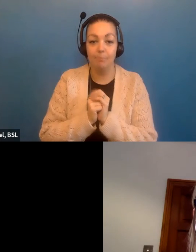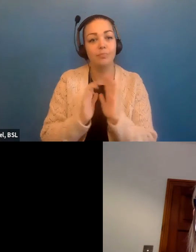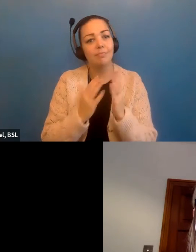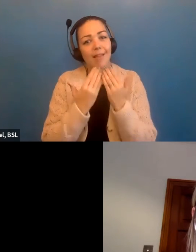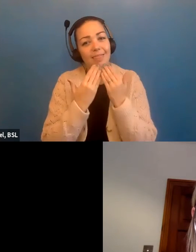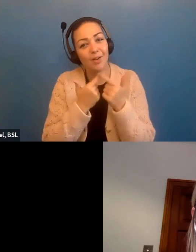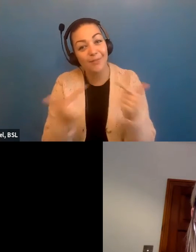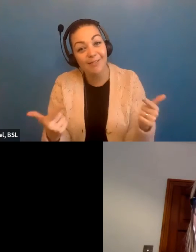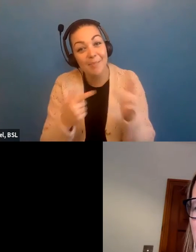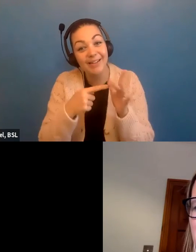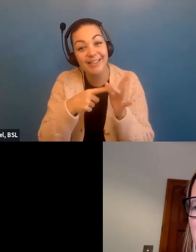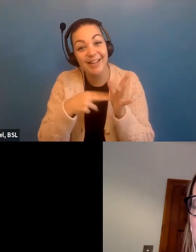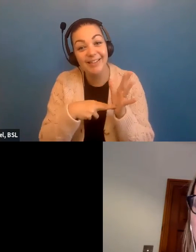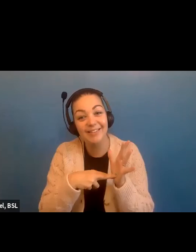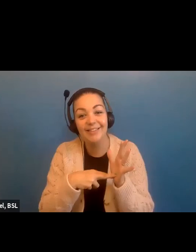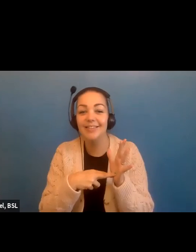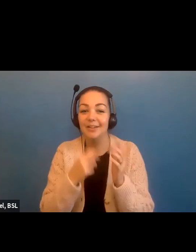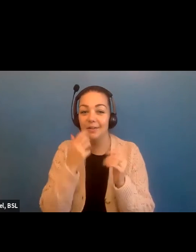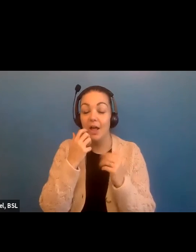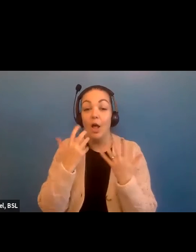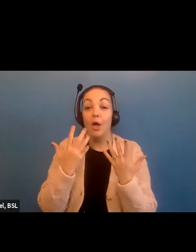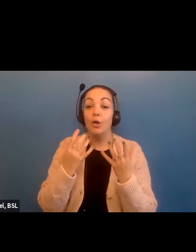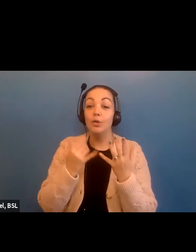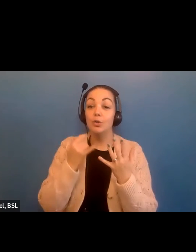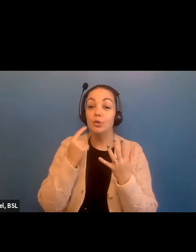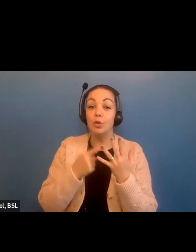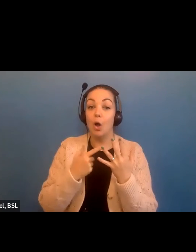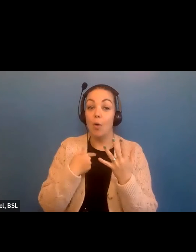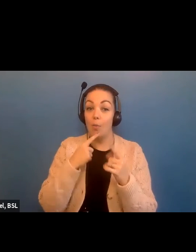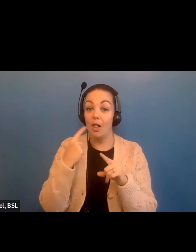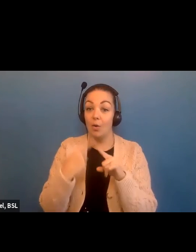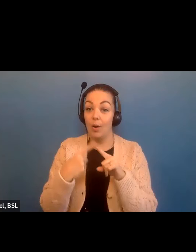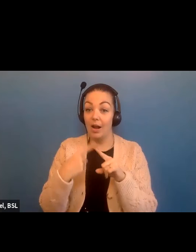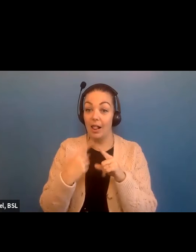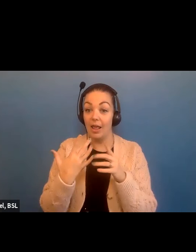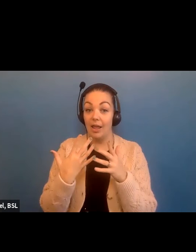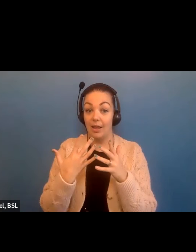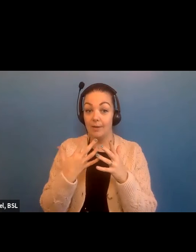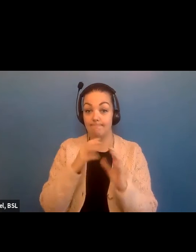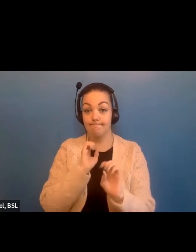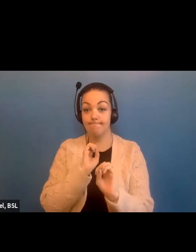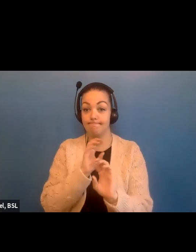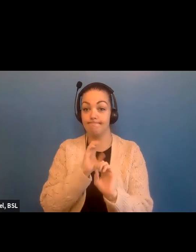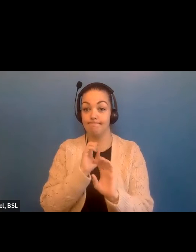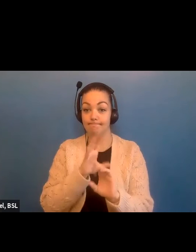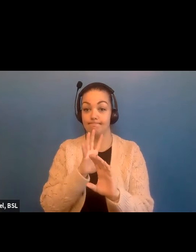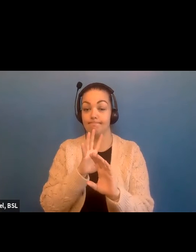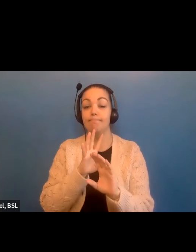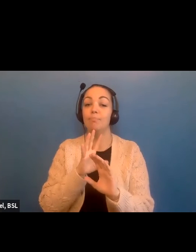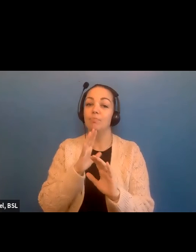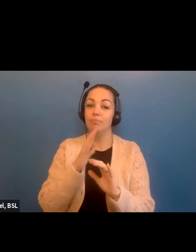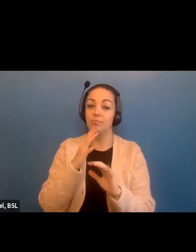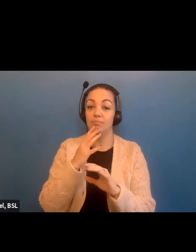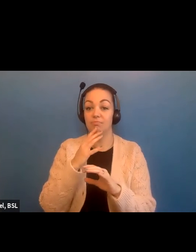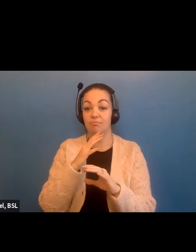Thank you very much, Ian. So I'm just going to quickly finish off with updating on our next